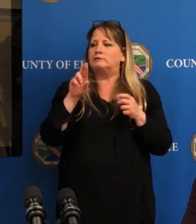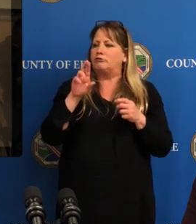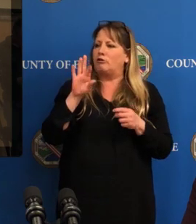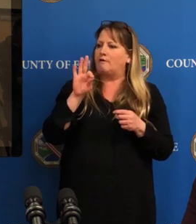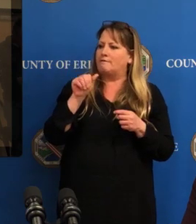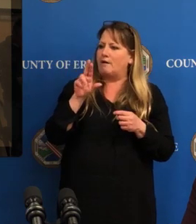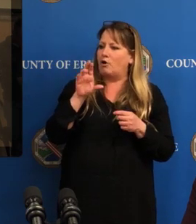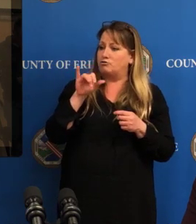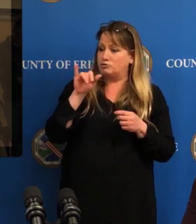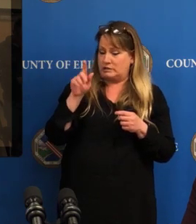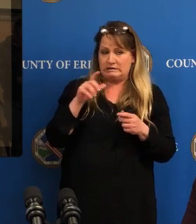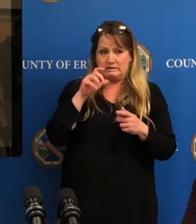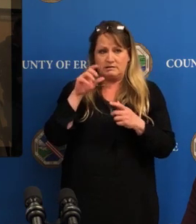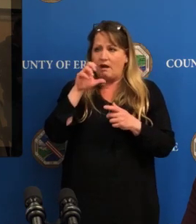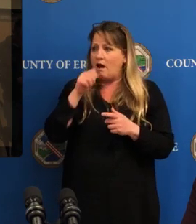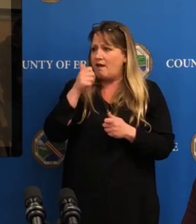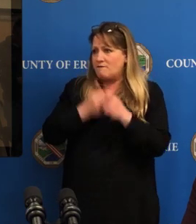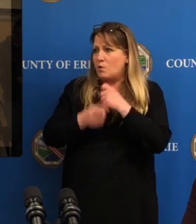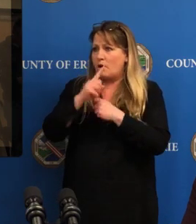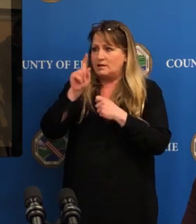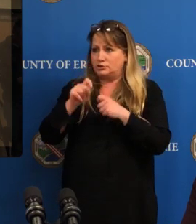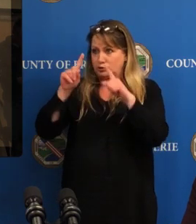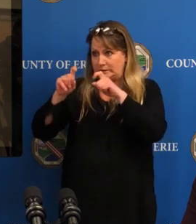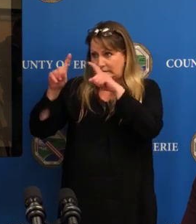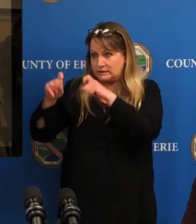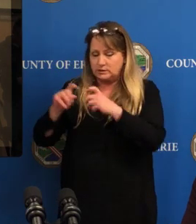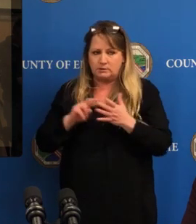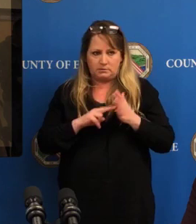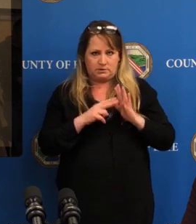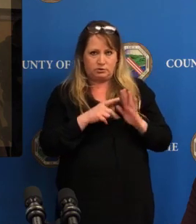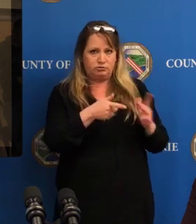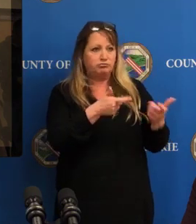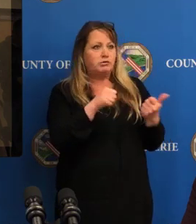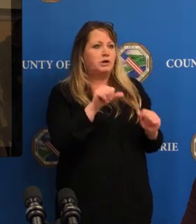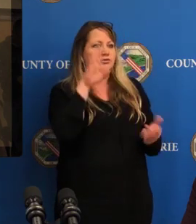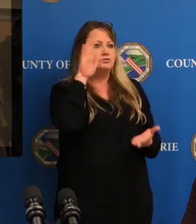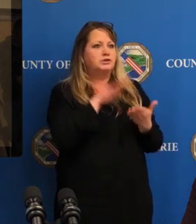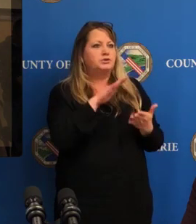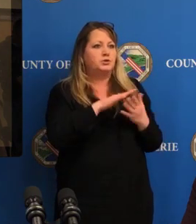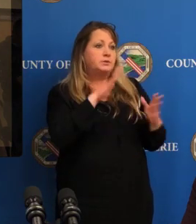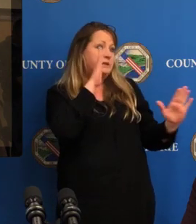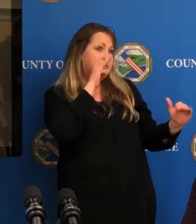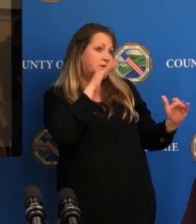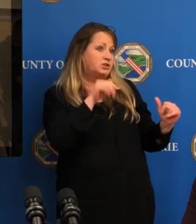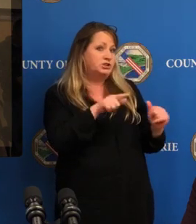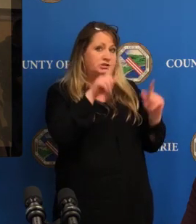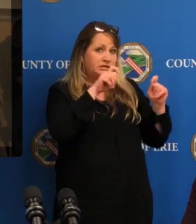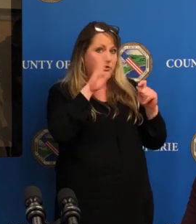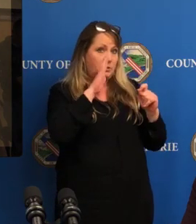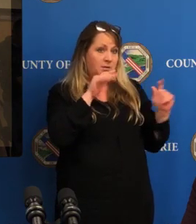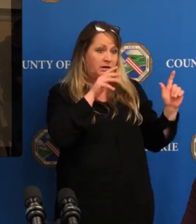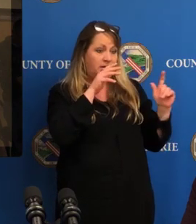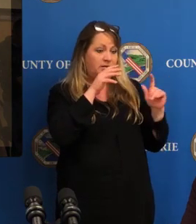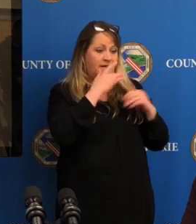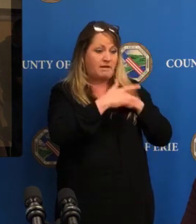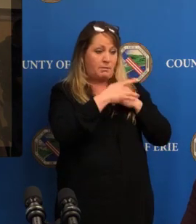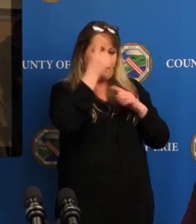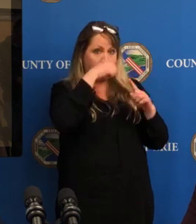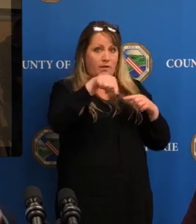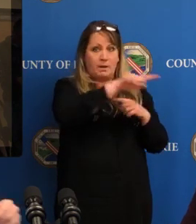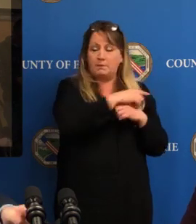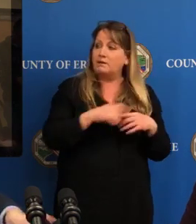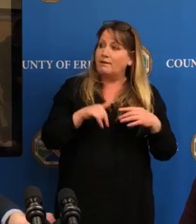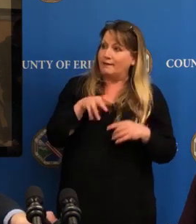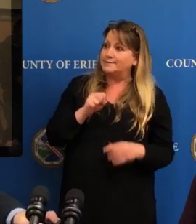tested, are you trying to reduce expectations for people out there that testing will be available for them?